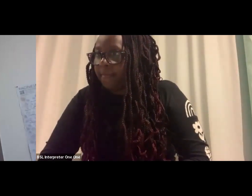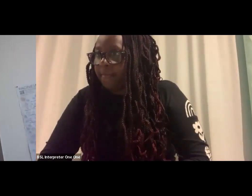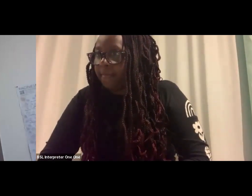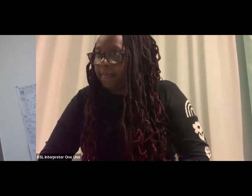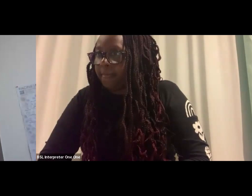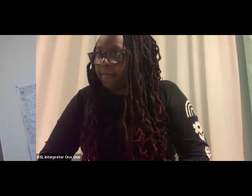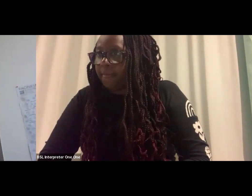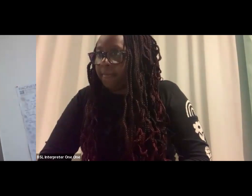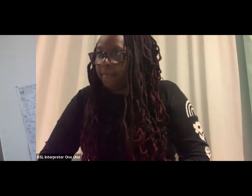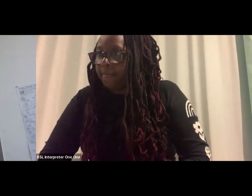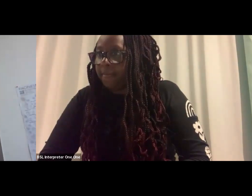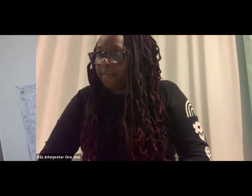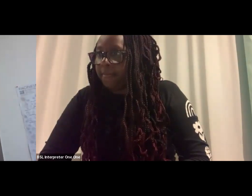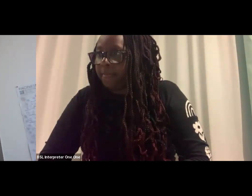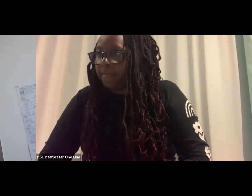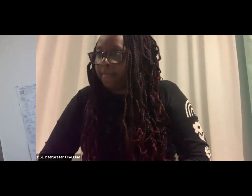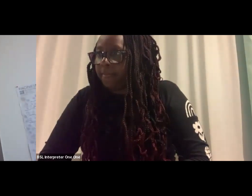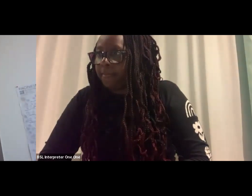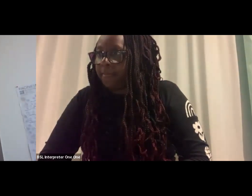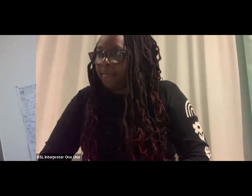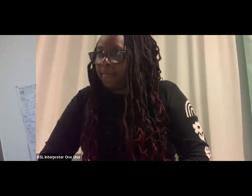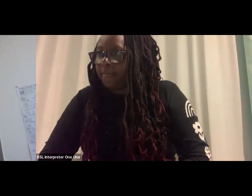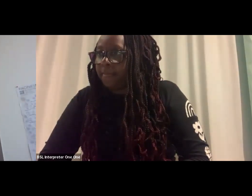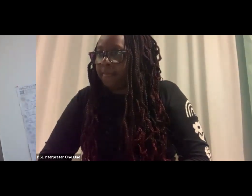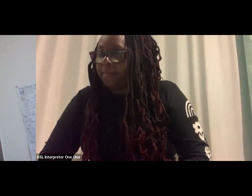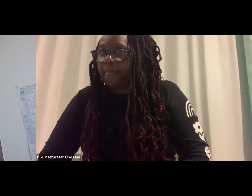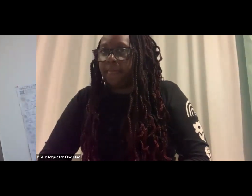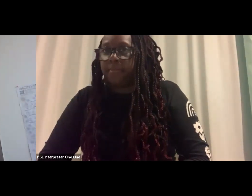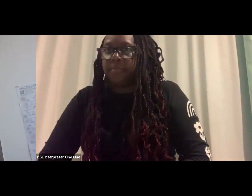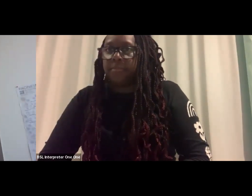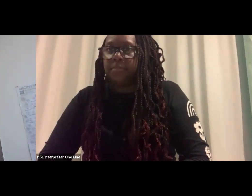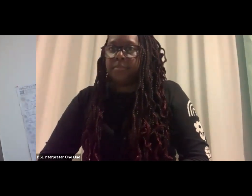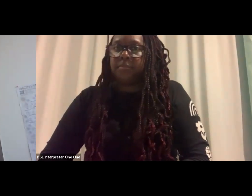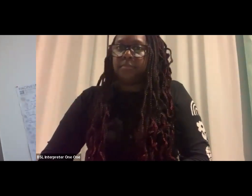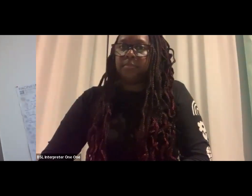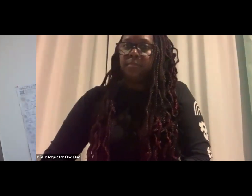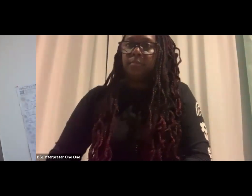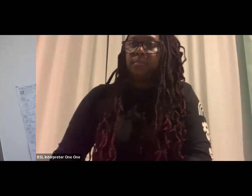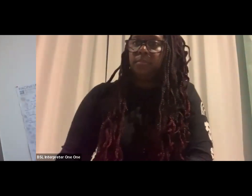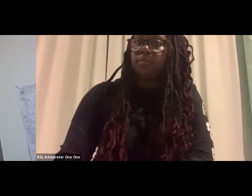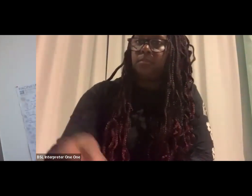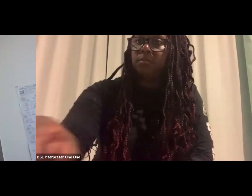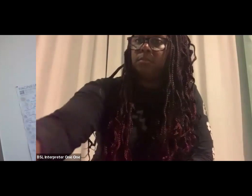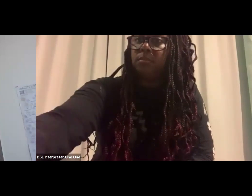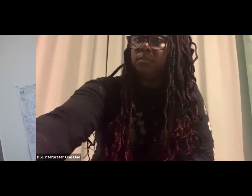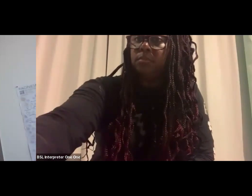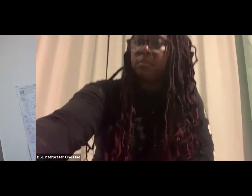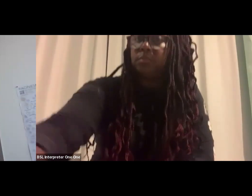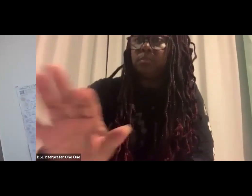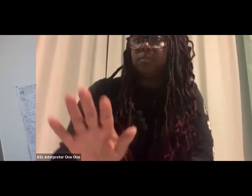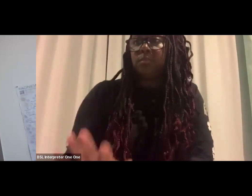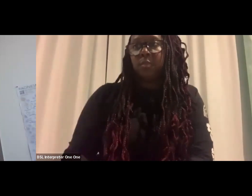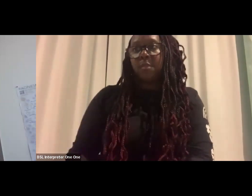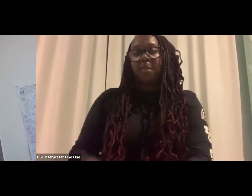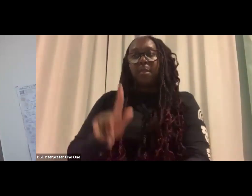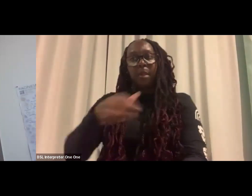you go to the Zoom and then you can stop sharing, it should have a stop sharing button. Ah, okay. I'm so sorry. I'm really